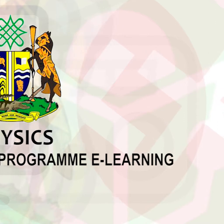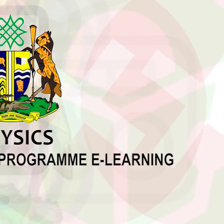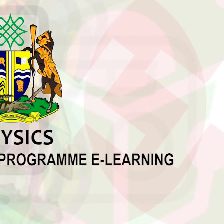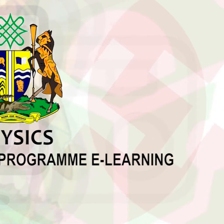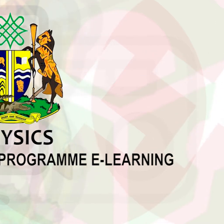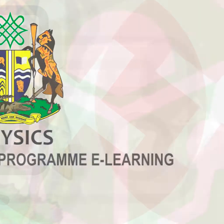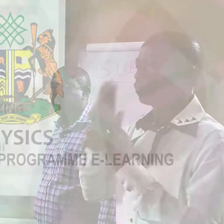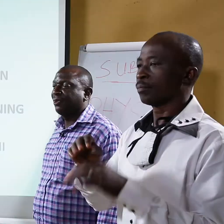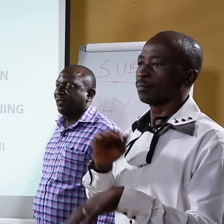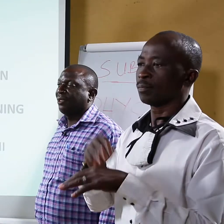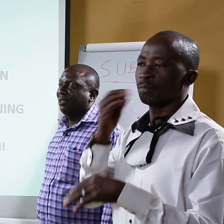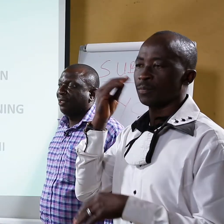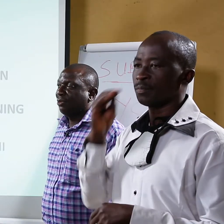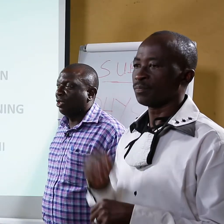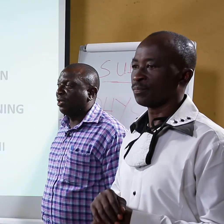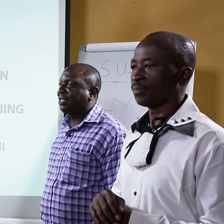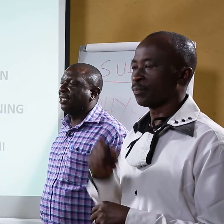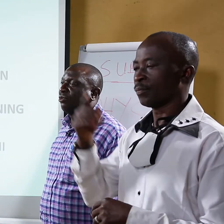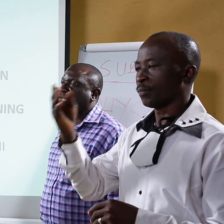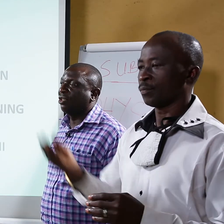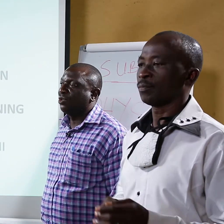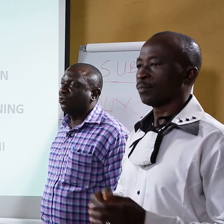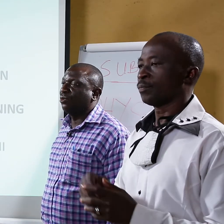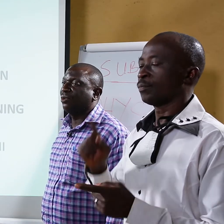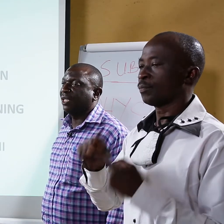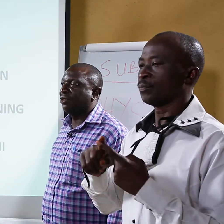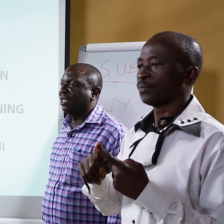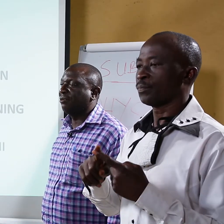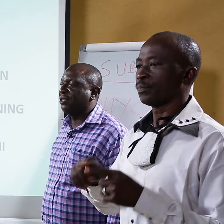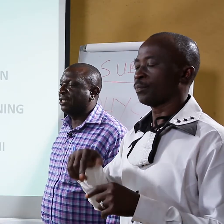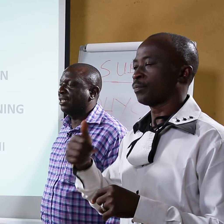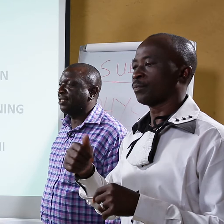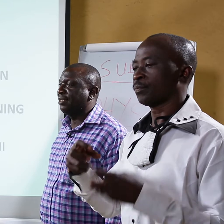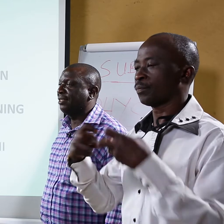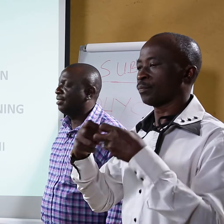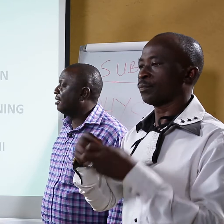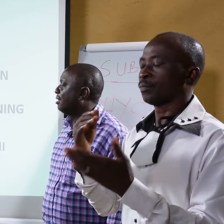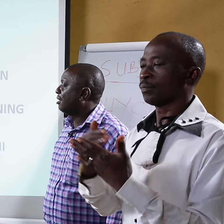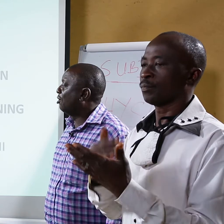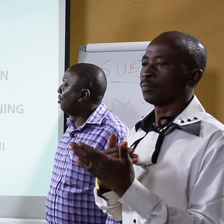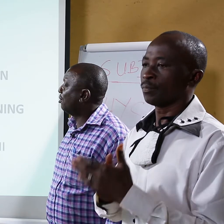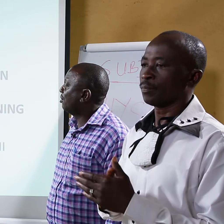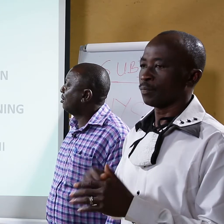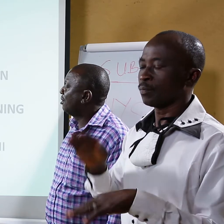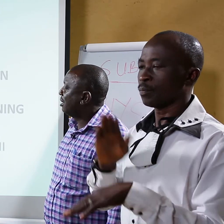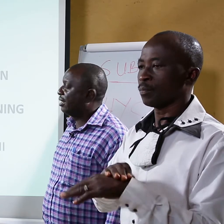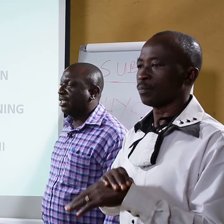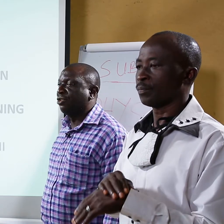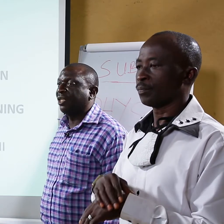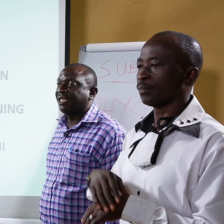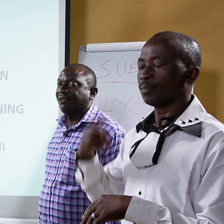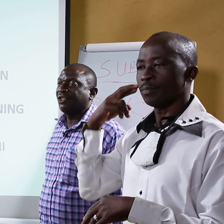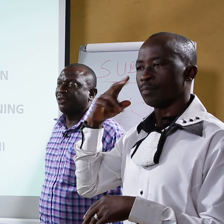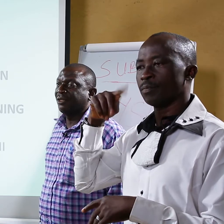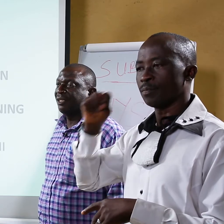Good day, learners at home. You are once again welcome to another physics lesson on